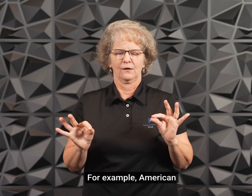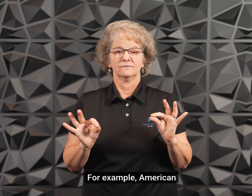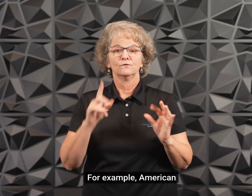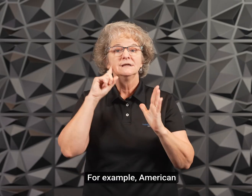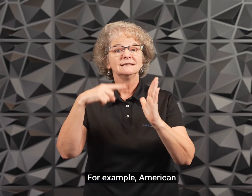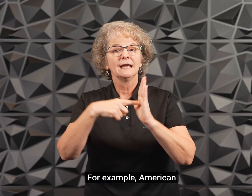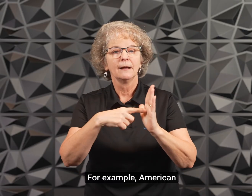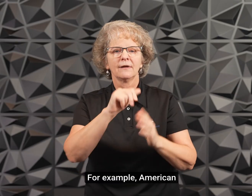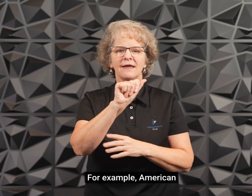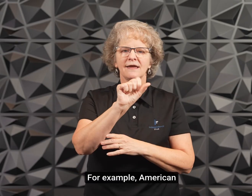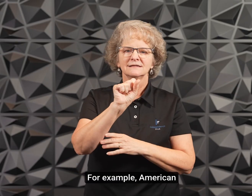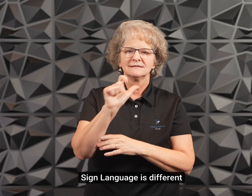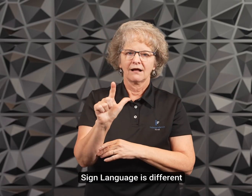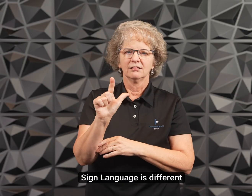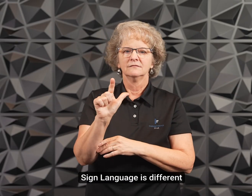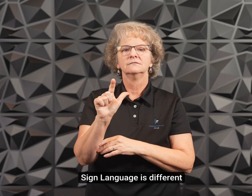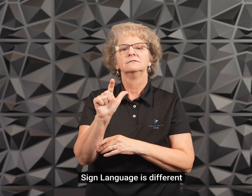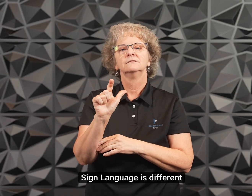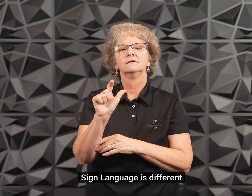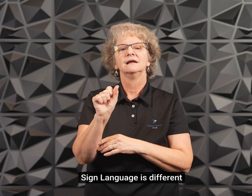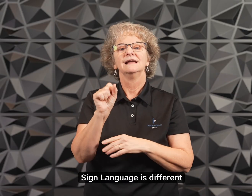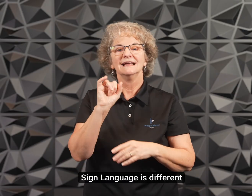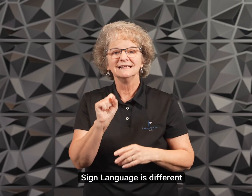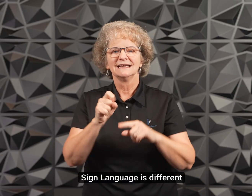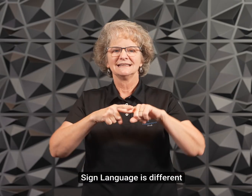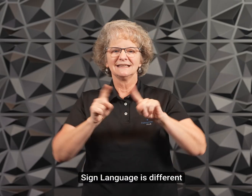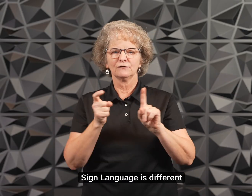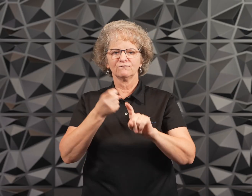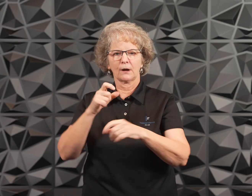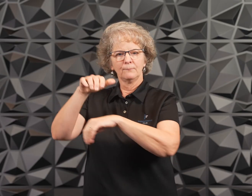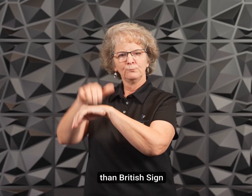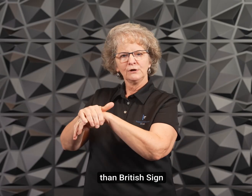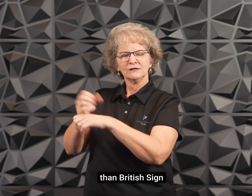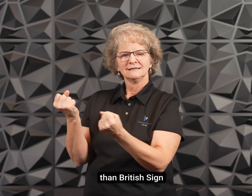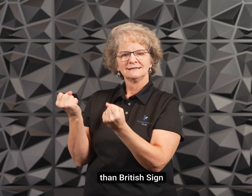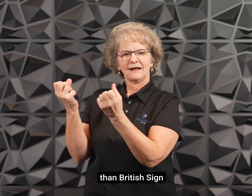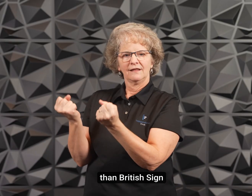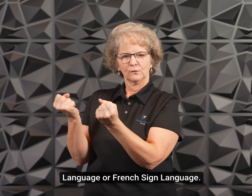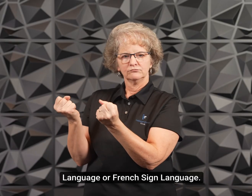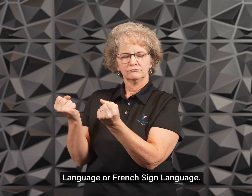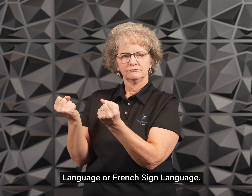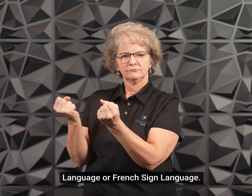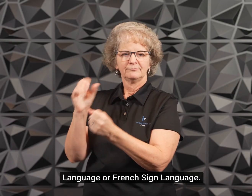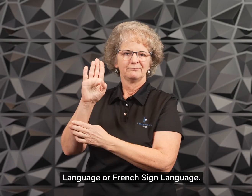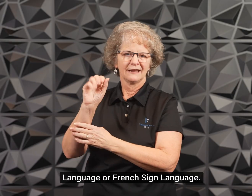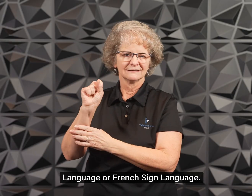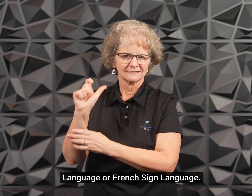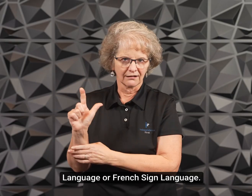For example, American Sign Language is different than British Sign Language